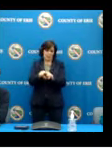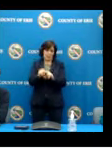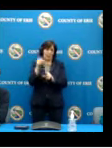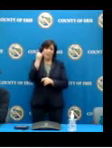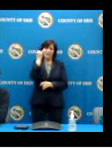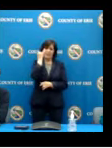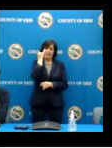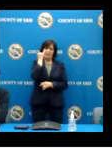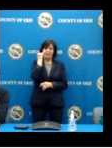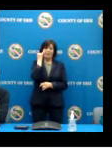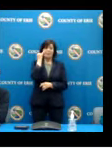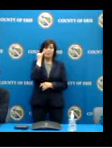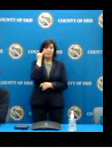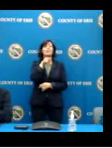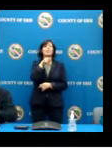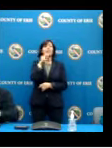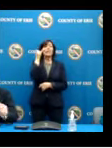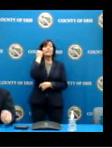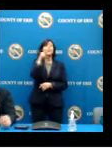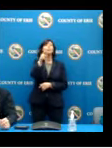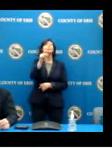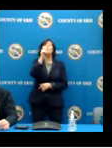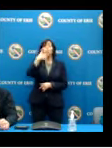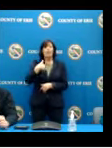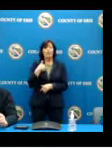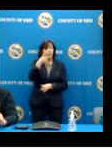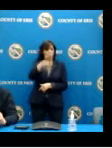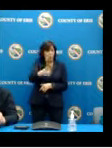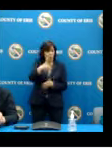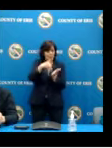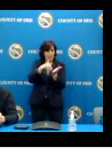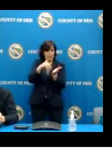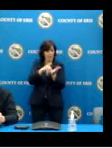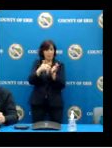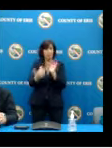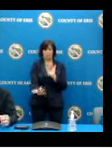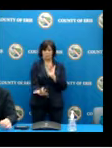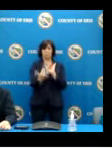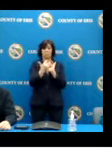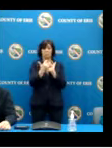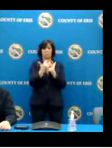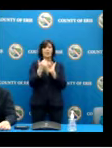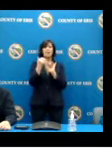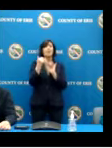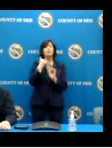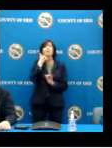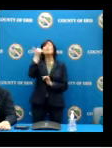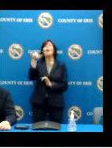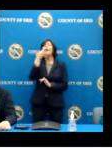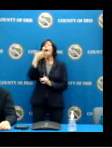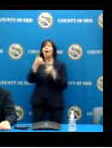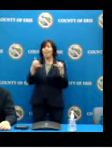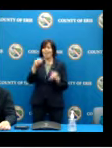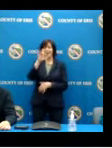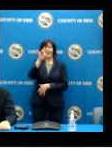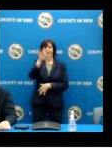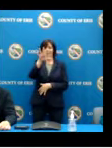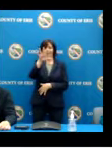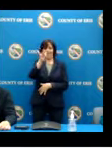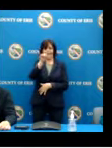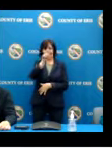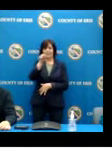you do not have a primary care provider and you're going to contact us, still call our hotline at